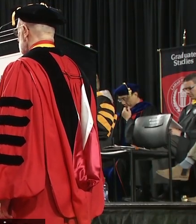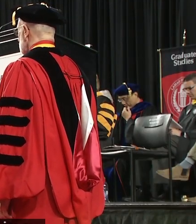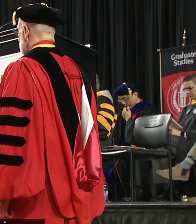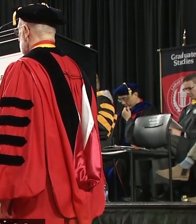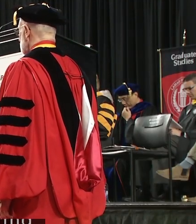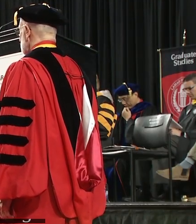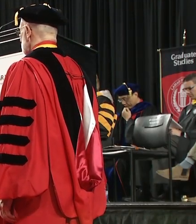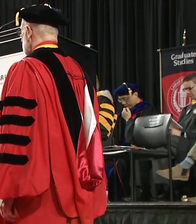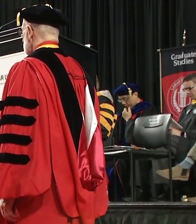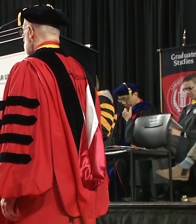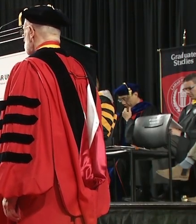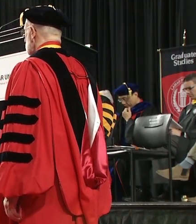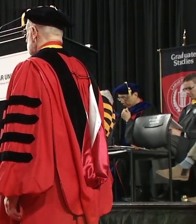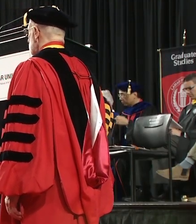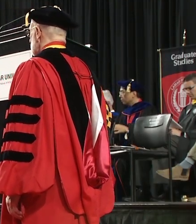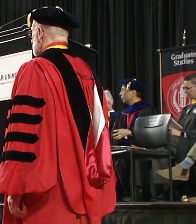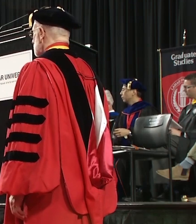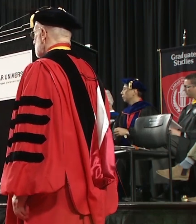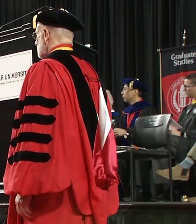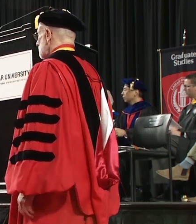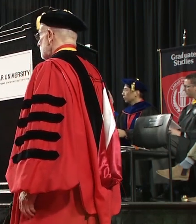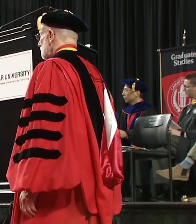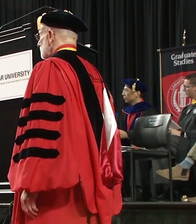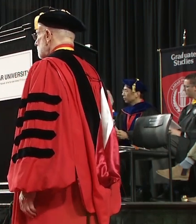Shushanta Shristha.